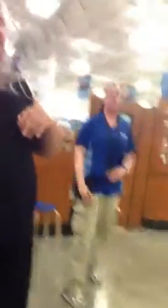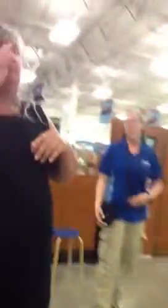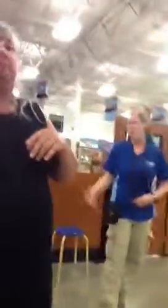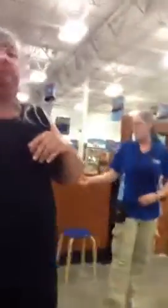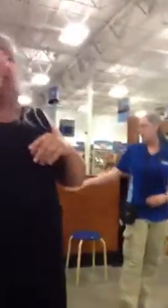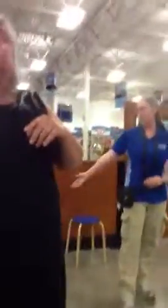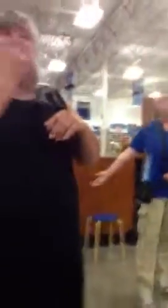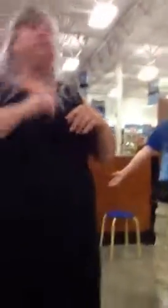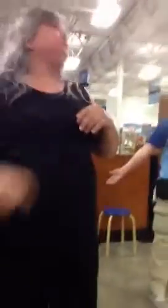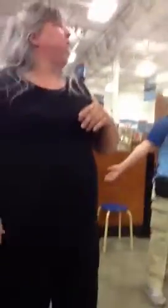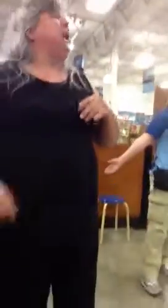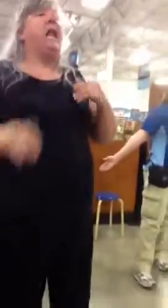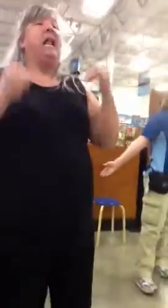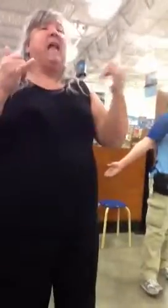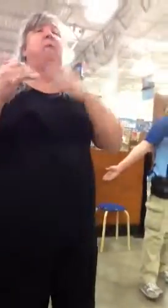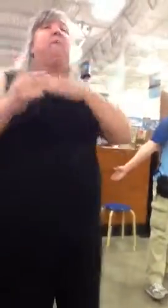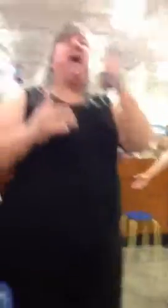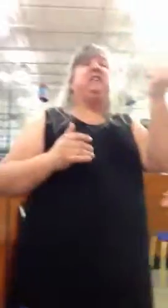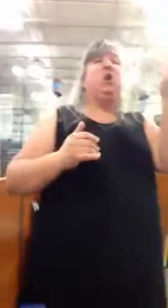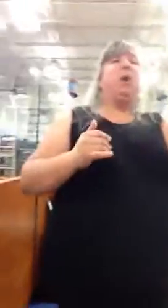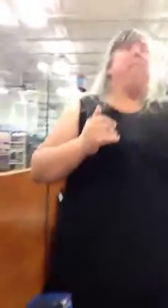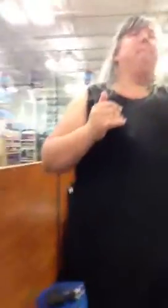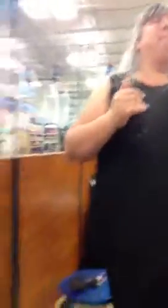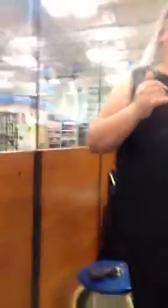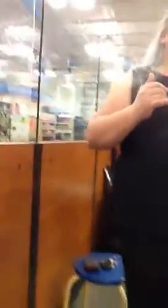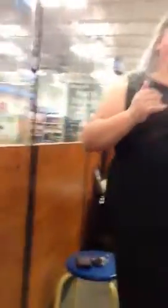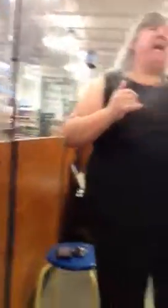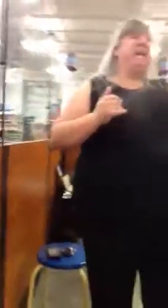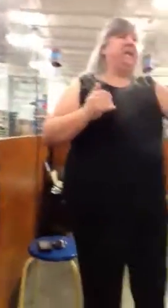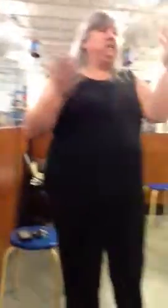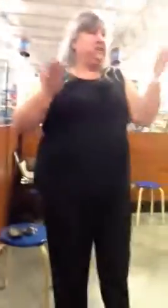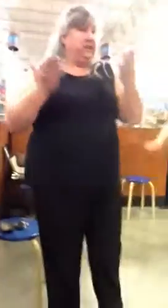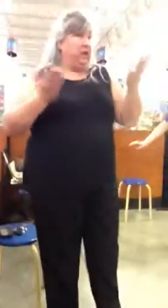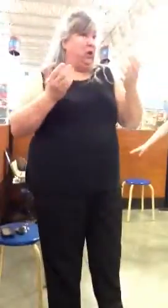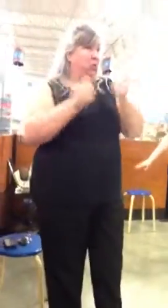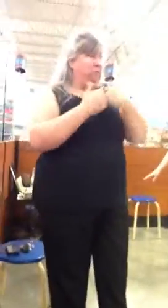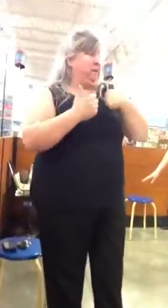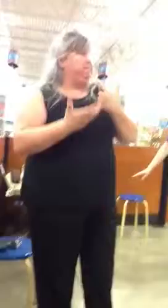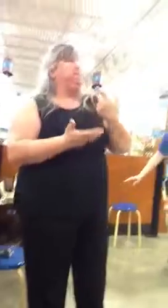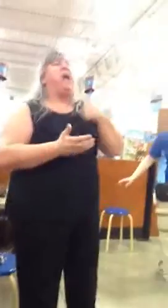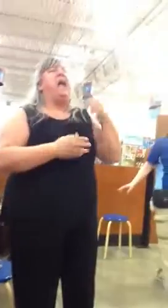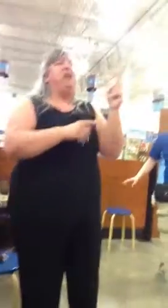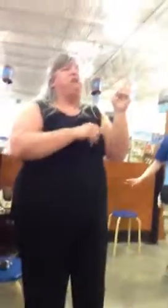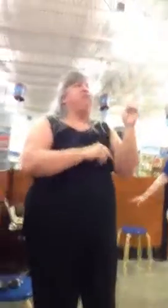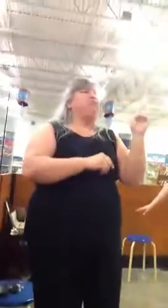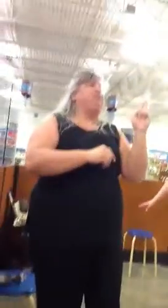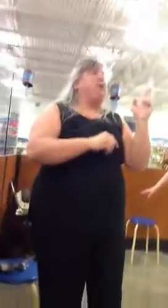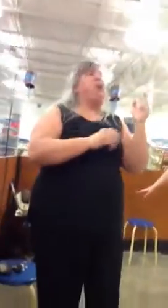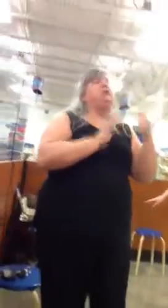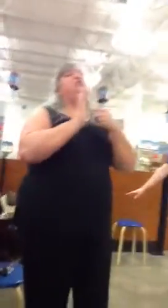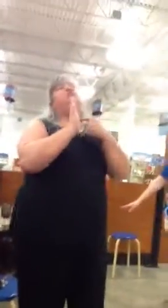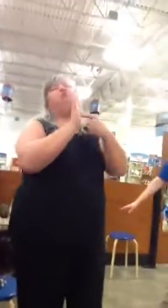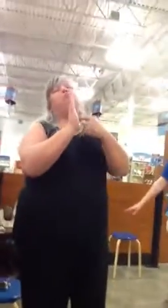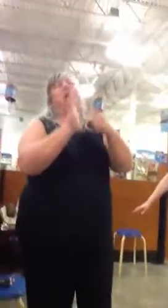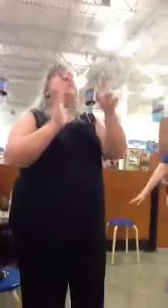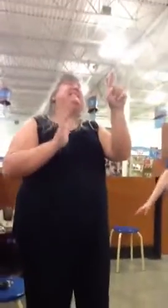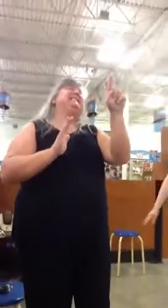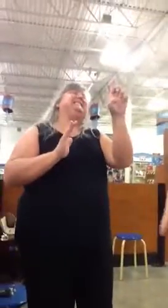Now I have my dog Maya here with me. I use her as a demo dog.